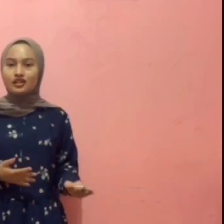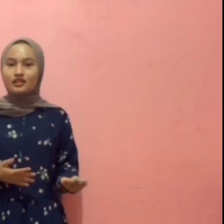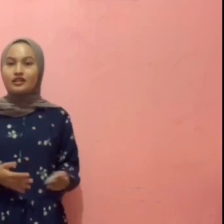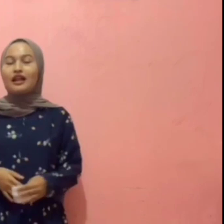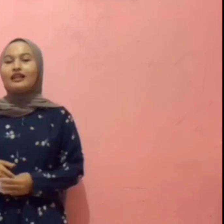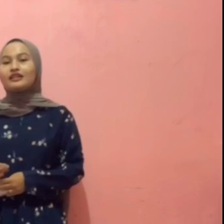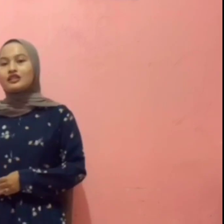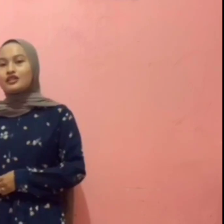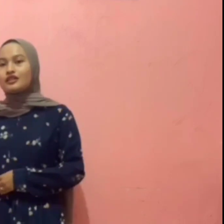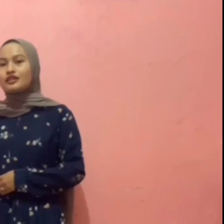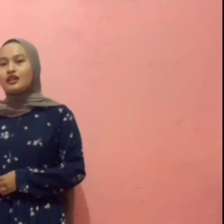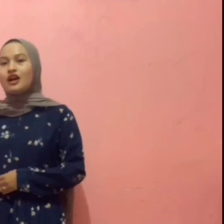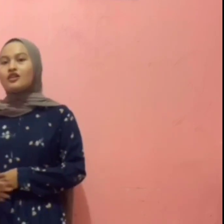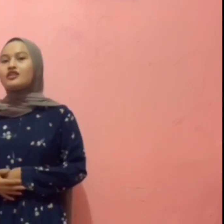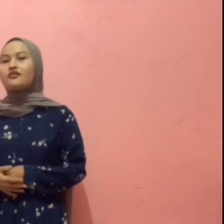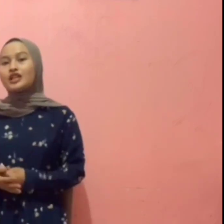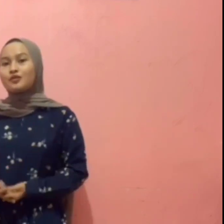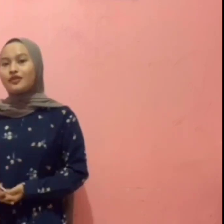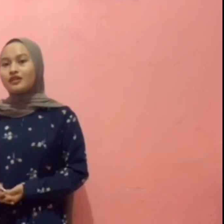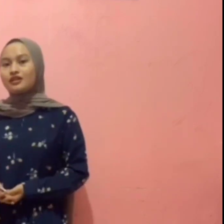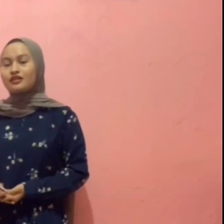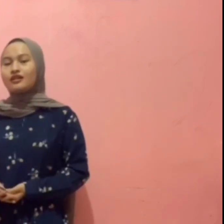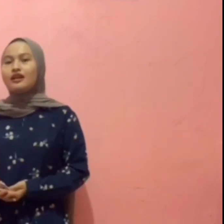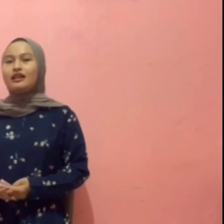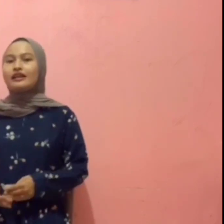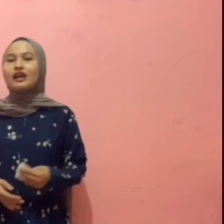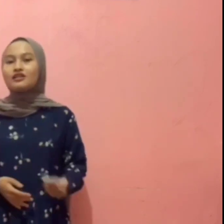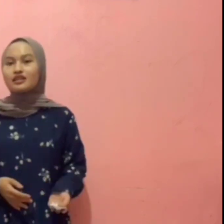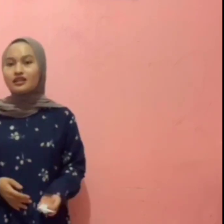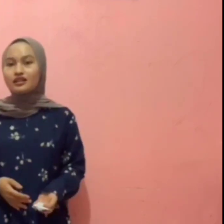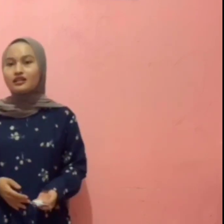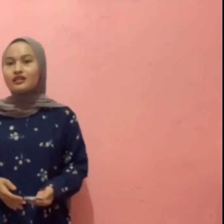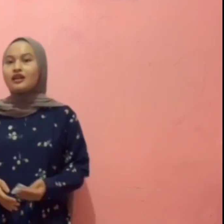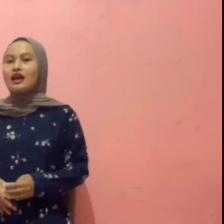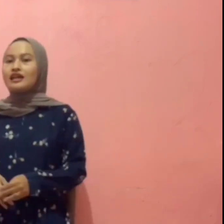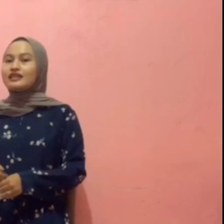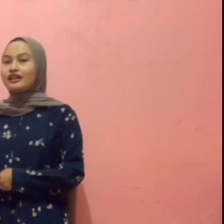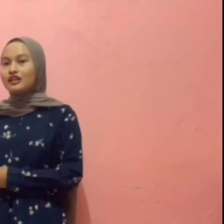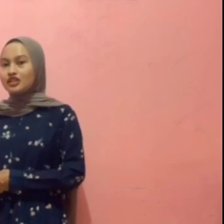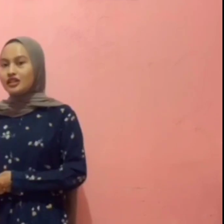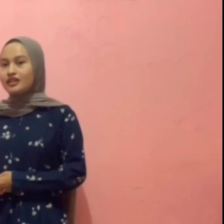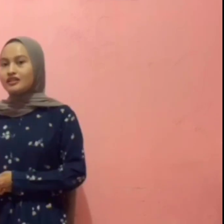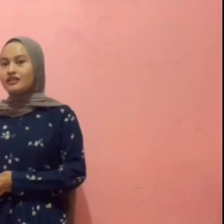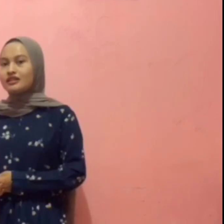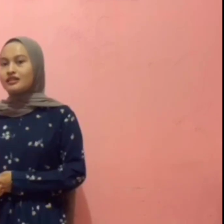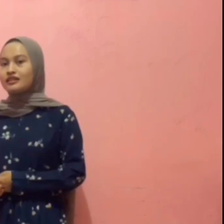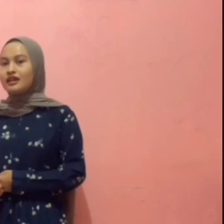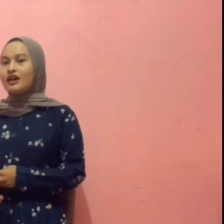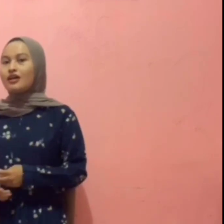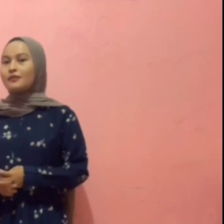teacher, lecturer, or service provider like counselor, psychologist, or